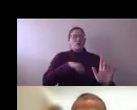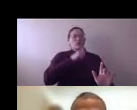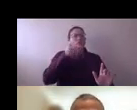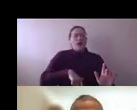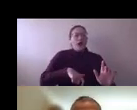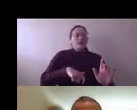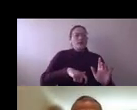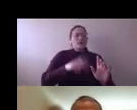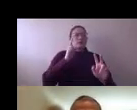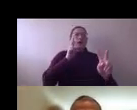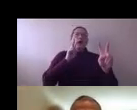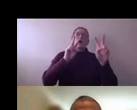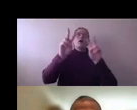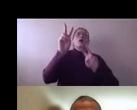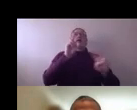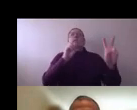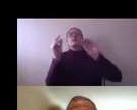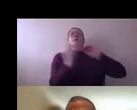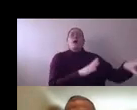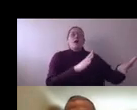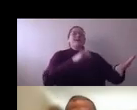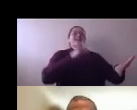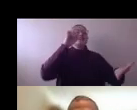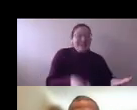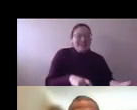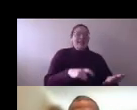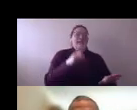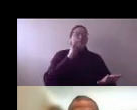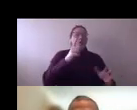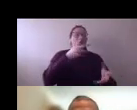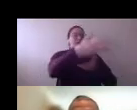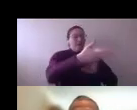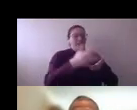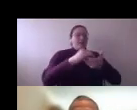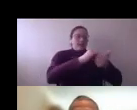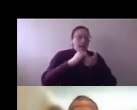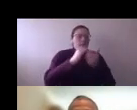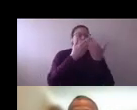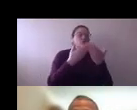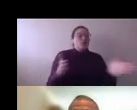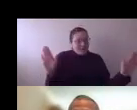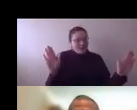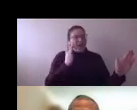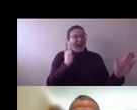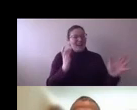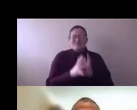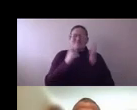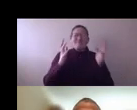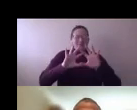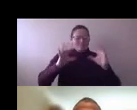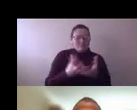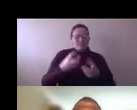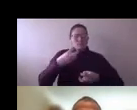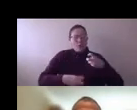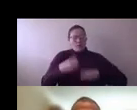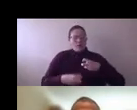for US-China scientific interactions or international scientific collaboration in general, because many global problems that